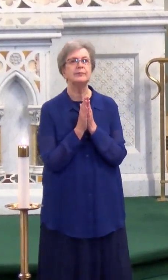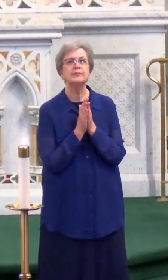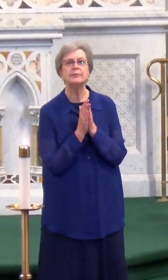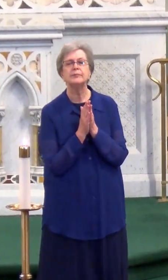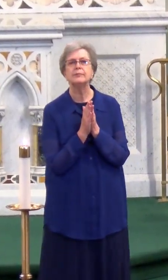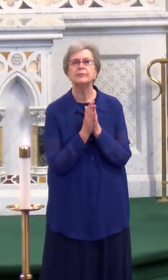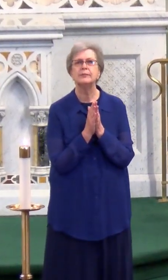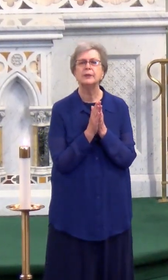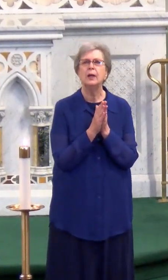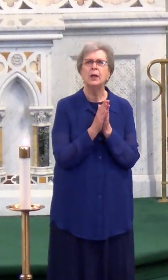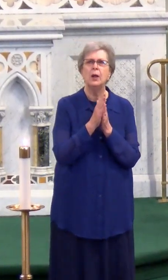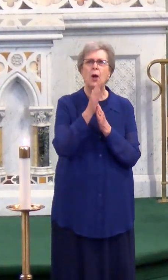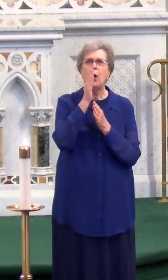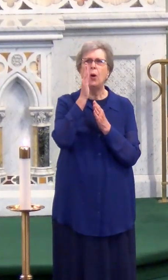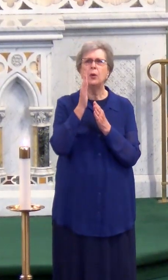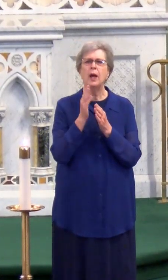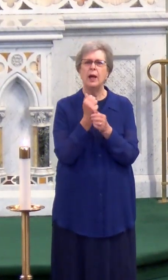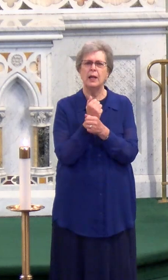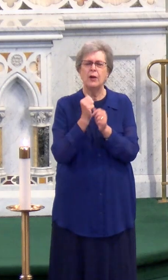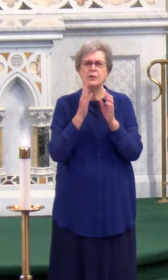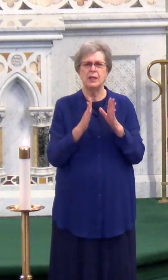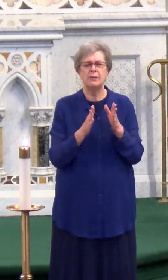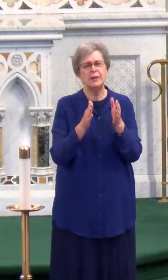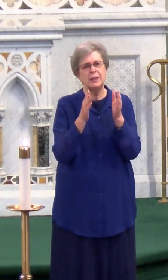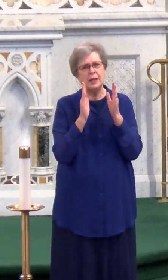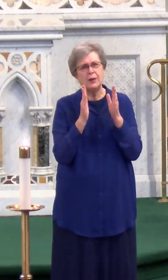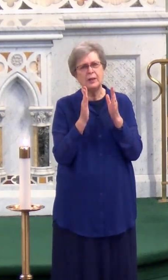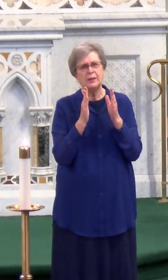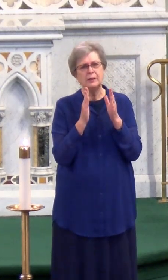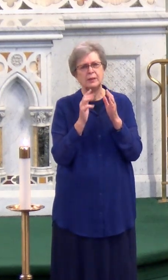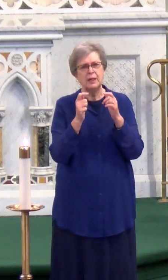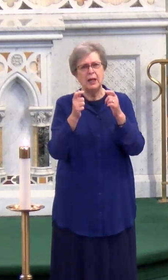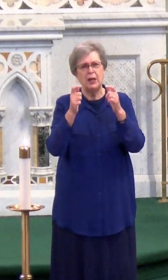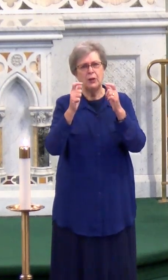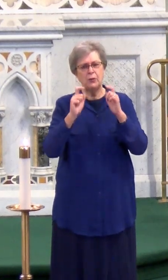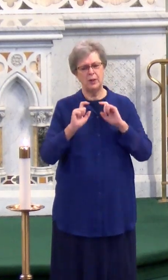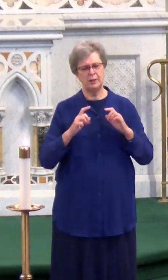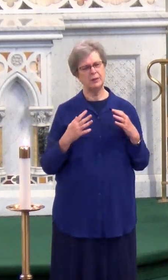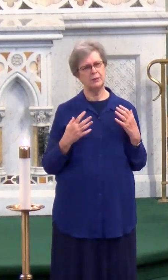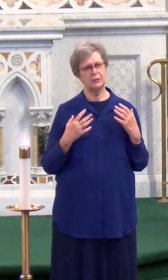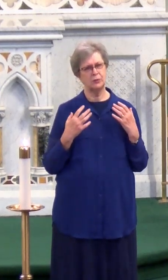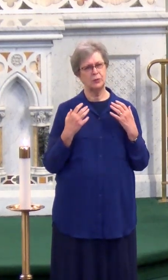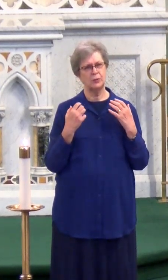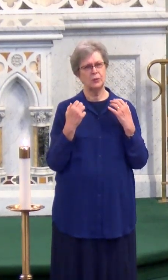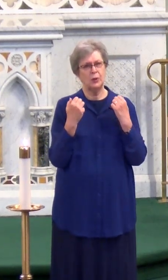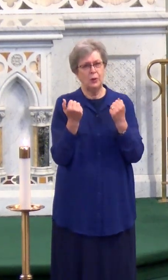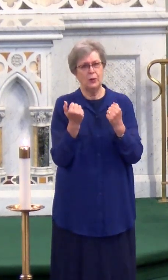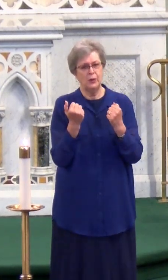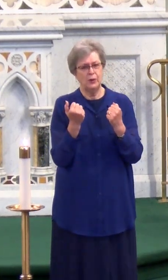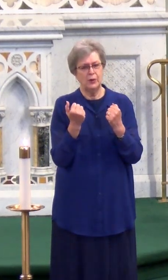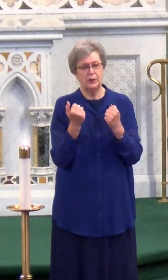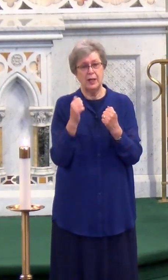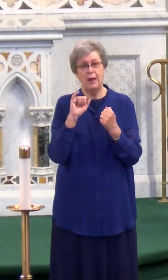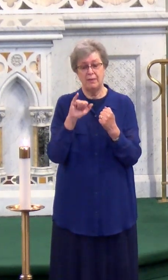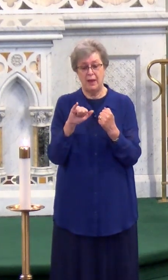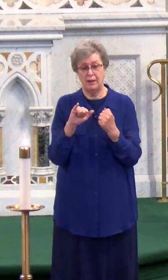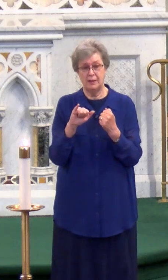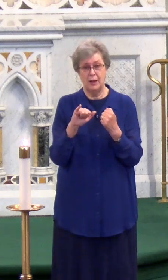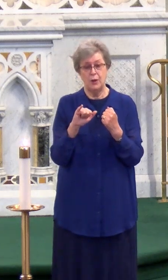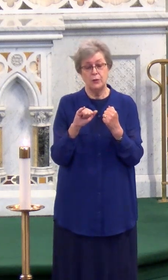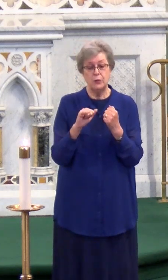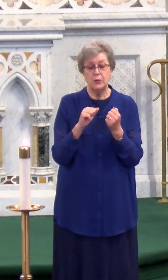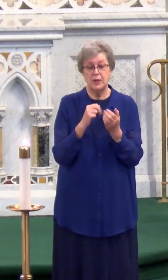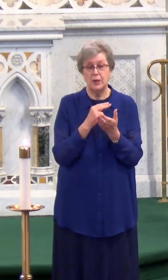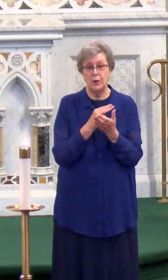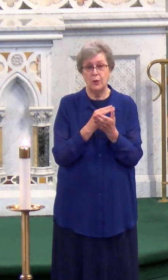Hear us, O God, our Savior, and grant us confidence that through these sacred